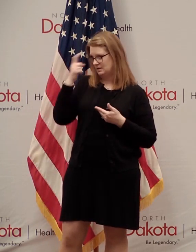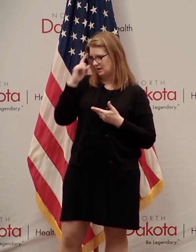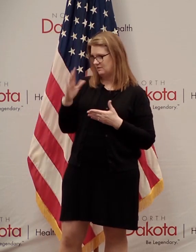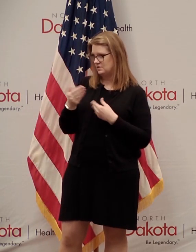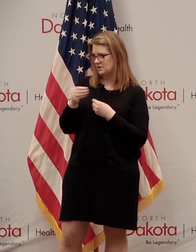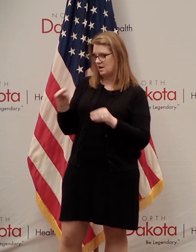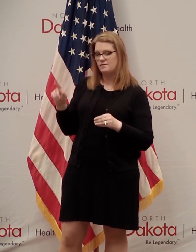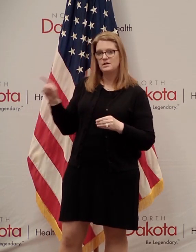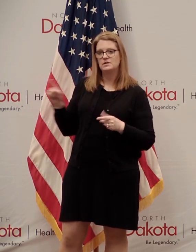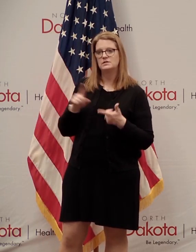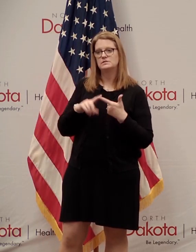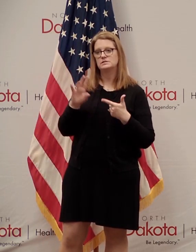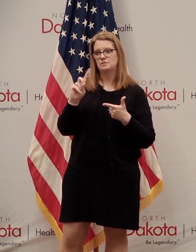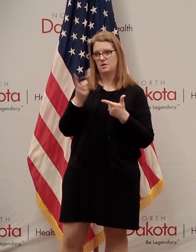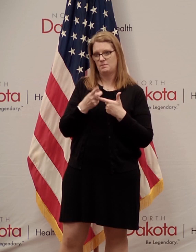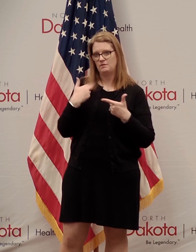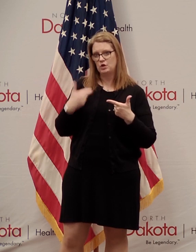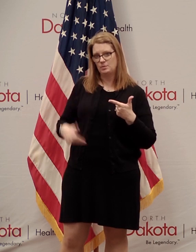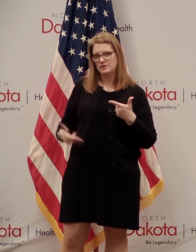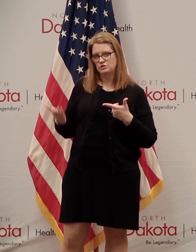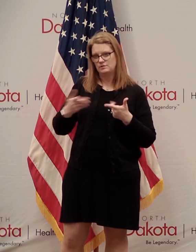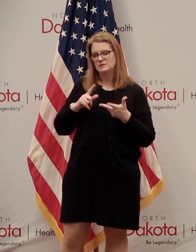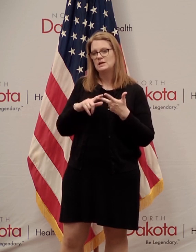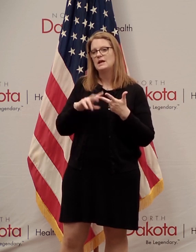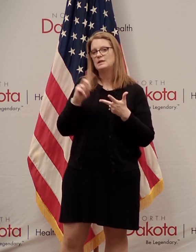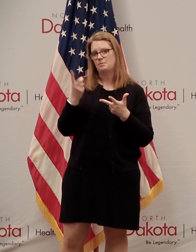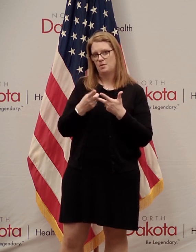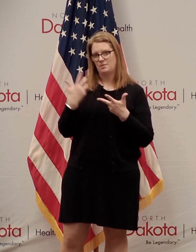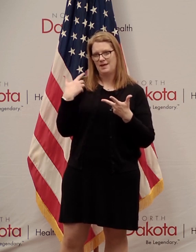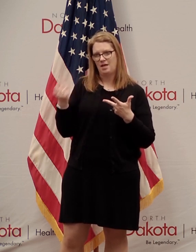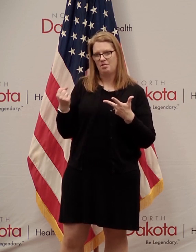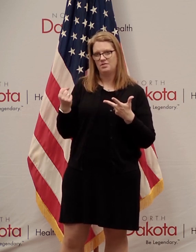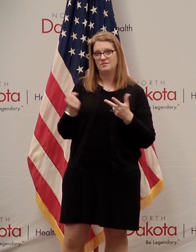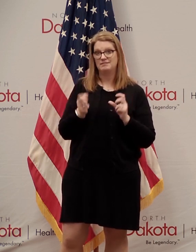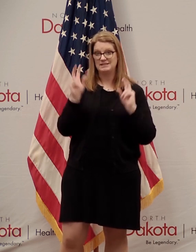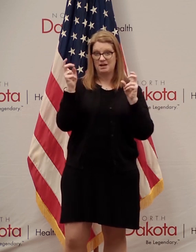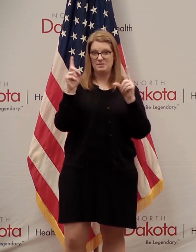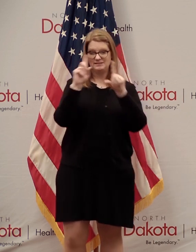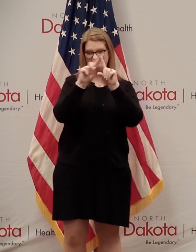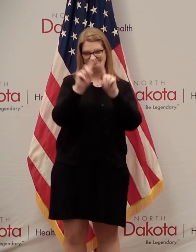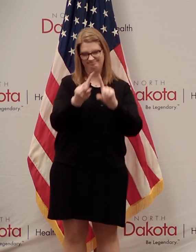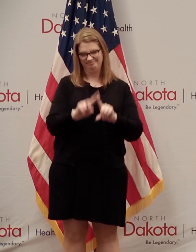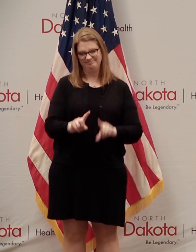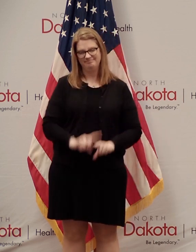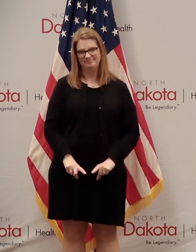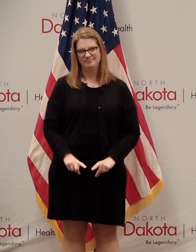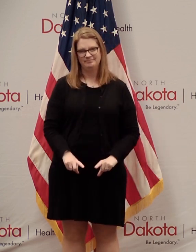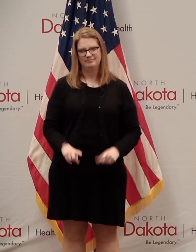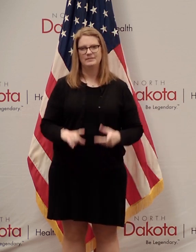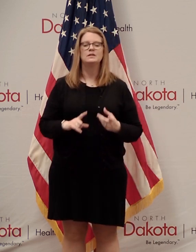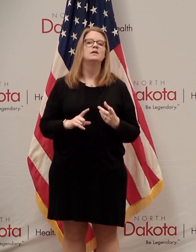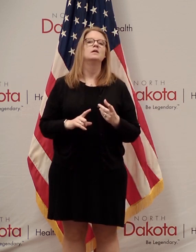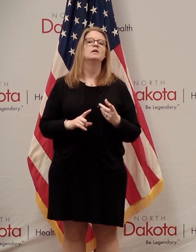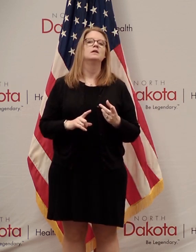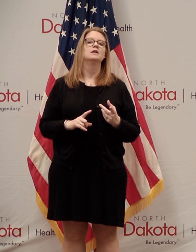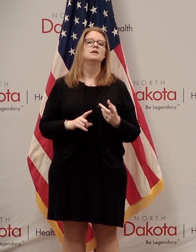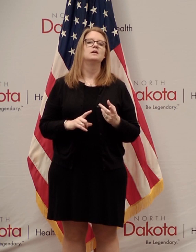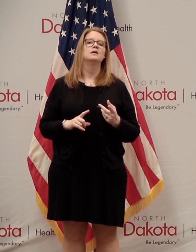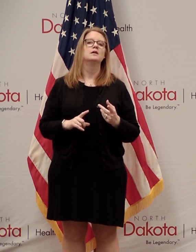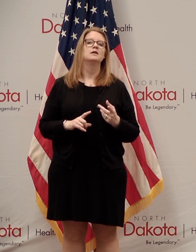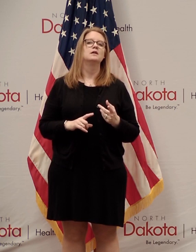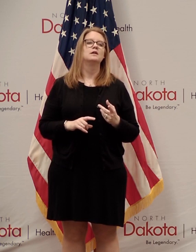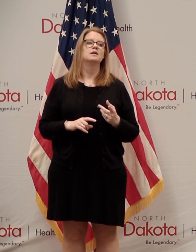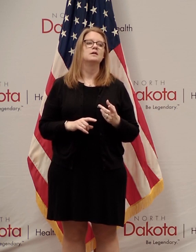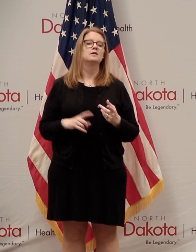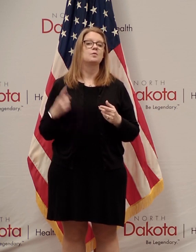Health, and Department of Human Services. They cover a wide range of topics. The short answer is we continue to